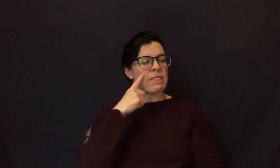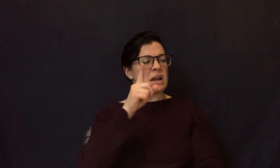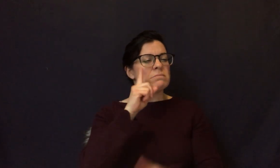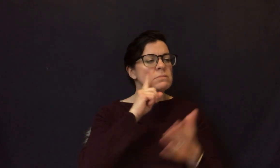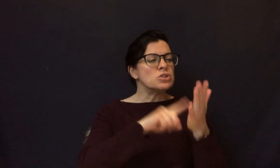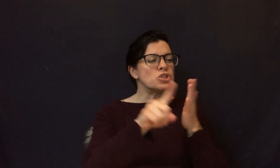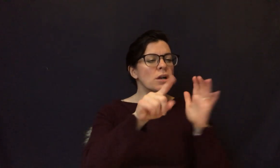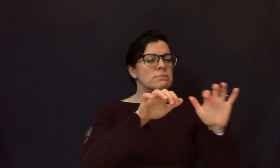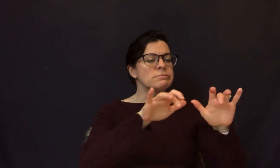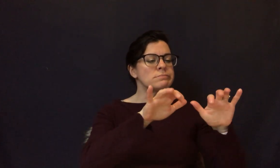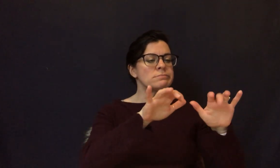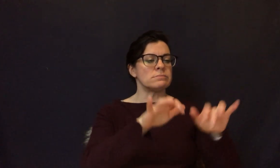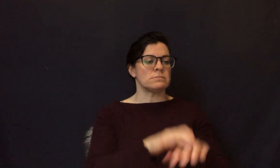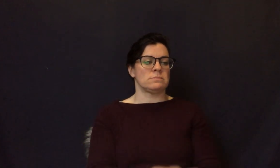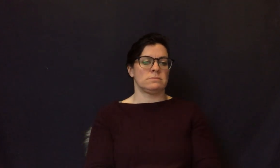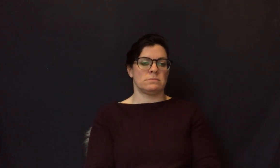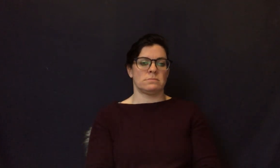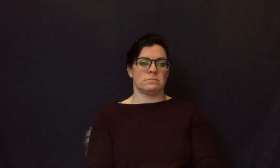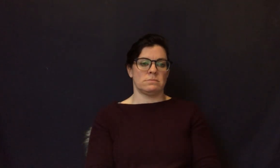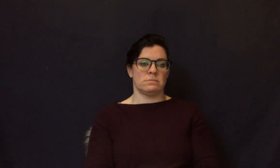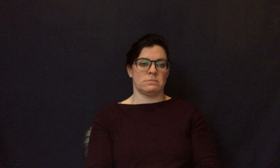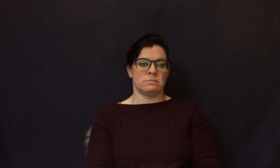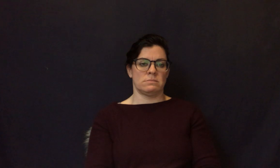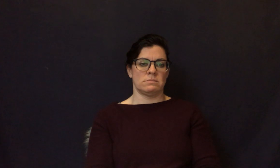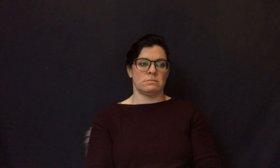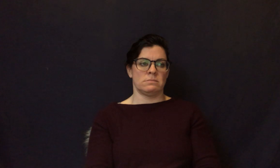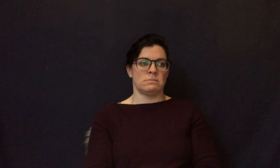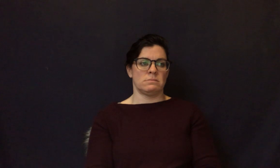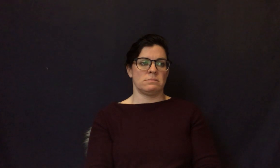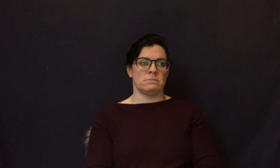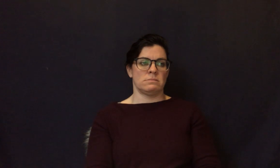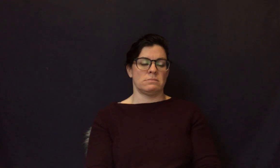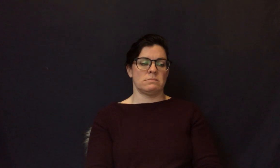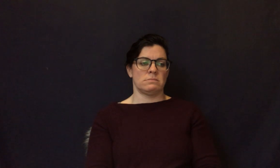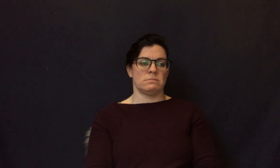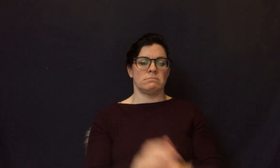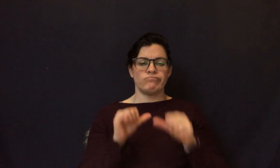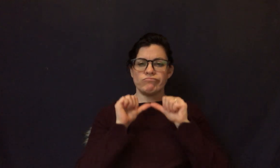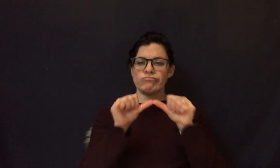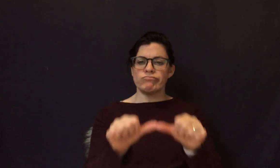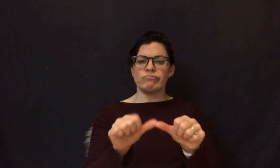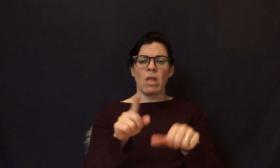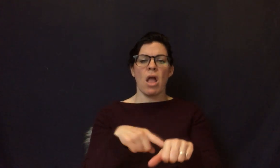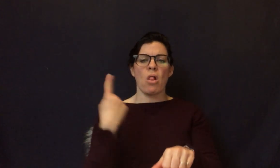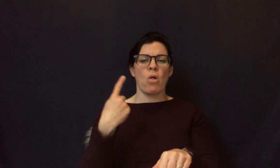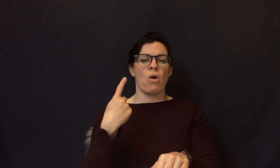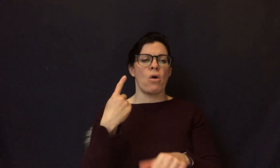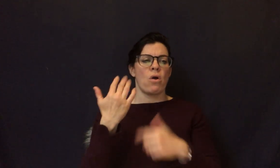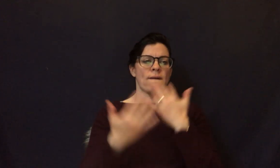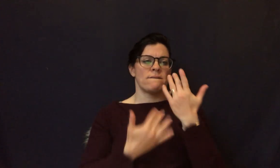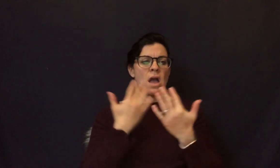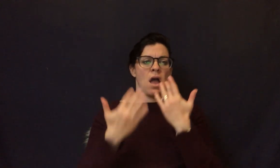extinguisher. And what do I have? Okay, showing results lifespan of fire extinguisher. Okay.